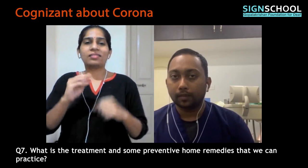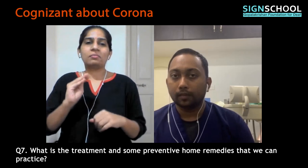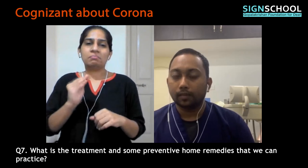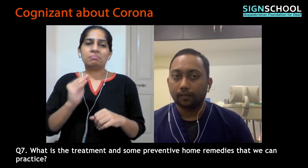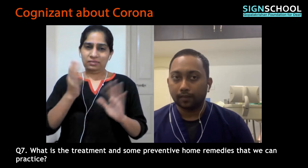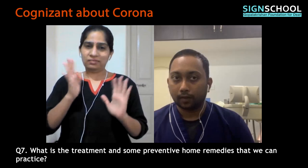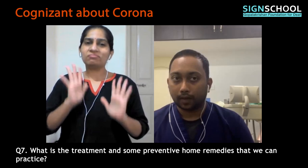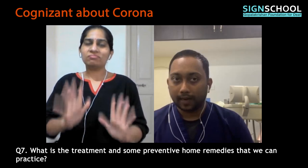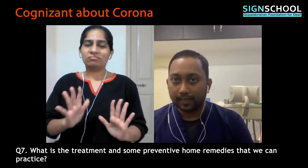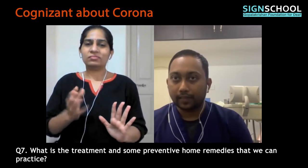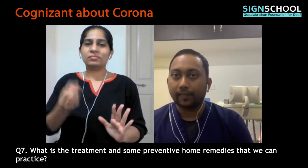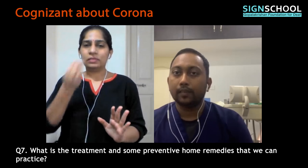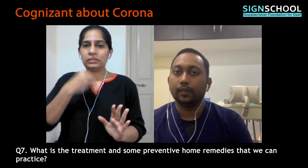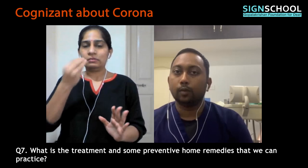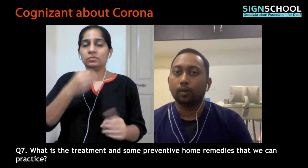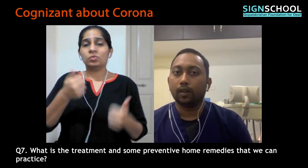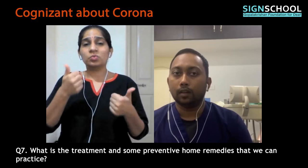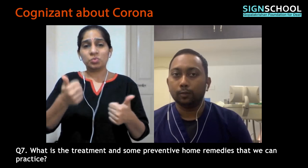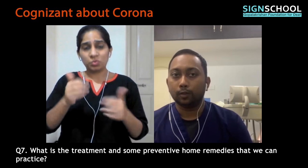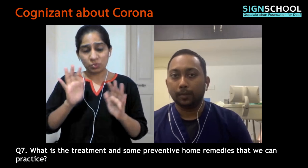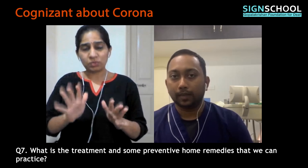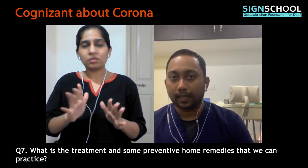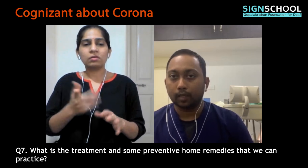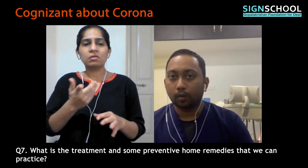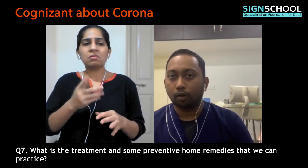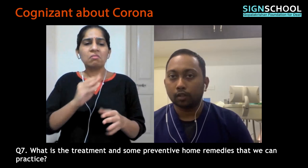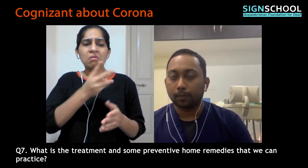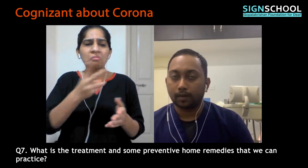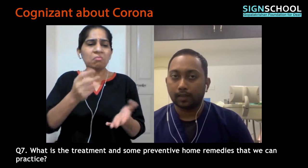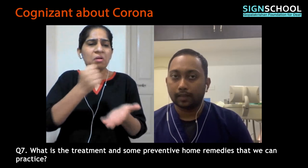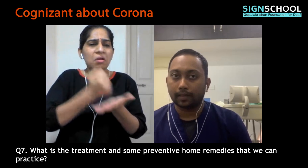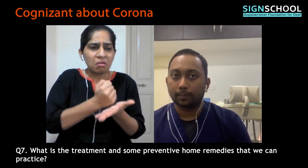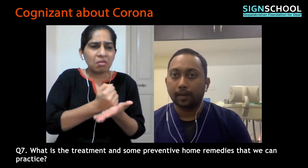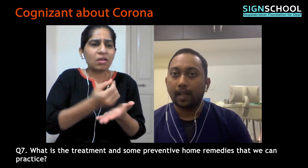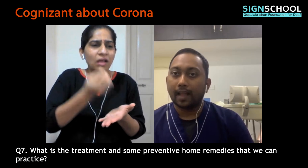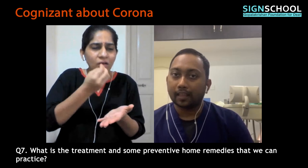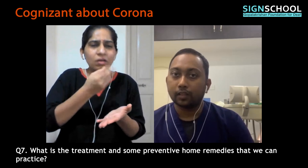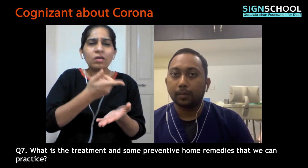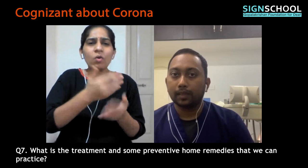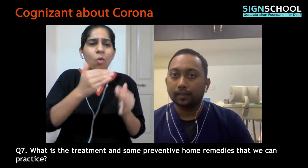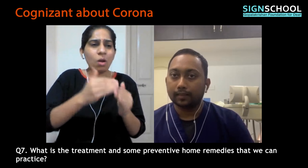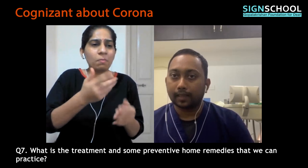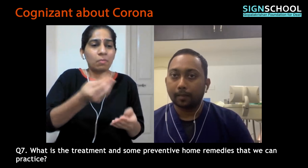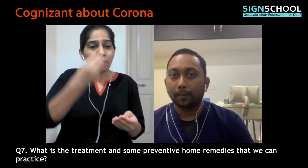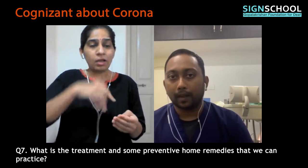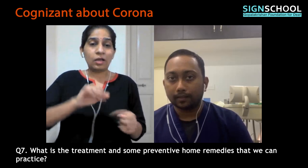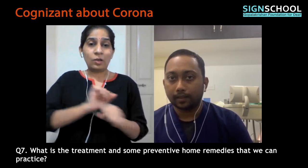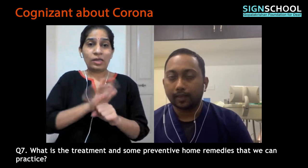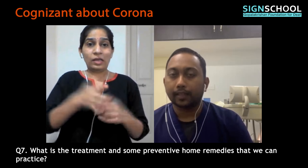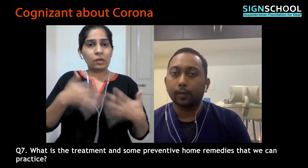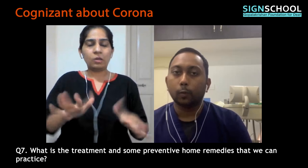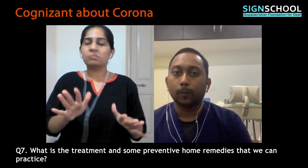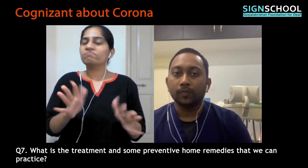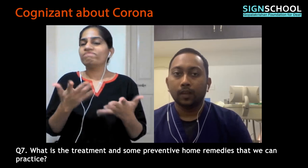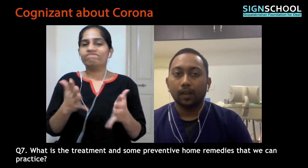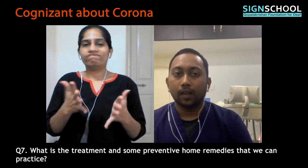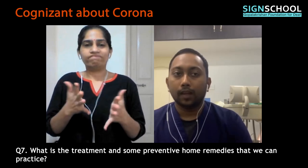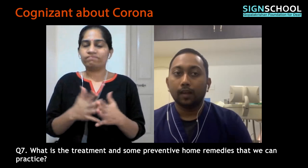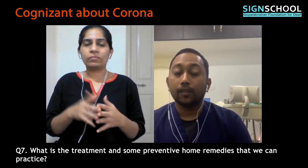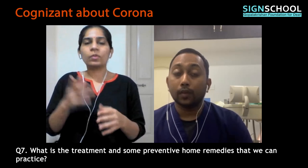home treatment. If you're identified with corona, you should be taken to a hospital, and treatment has to be done there by isolating